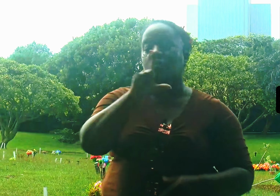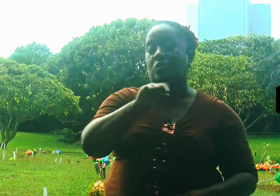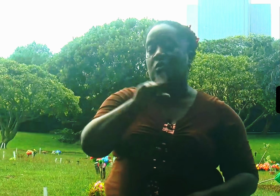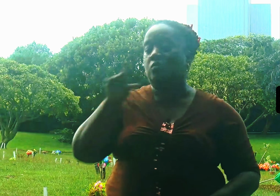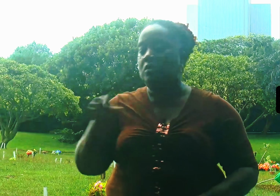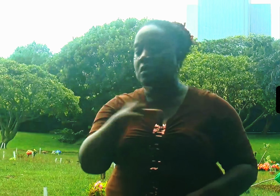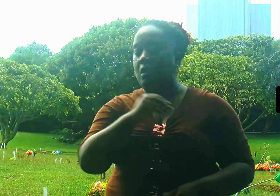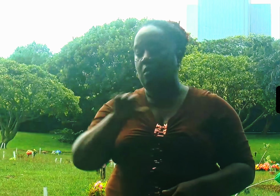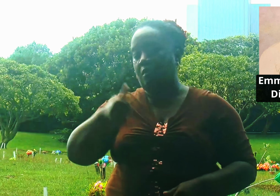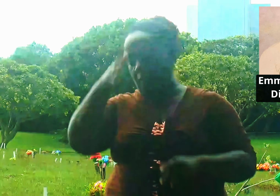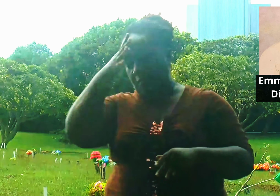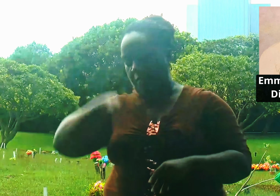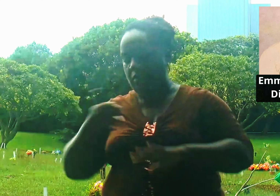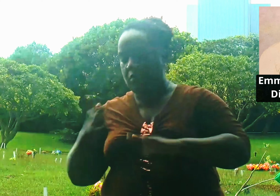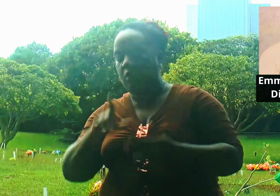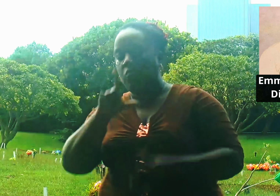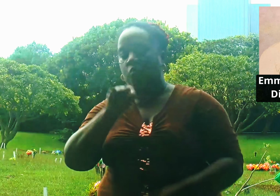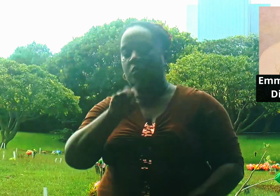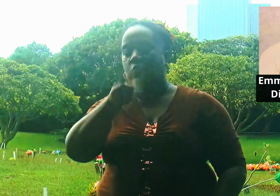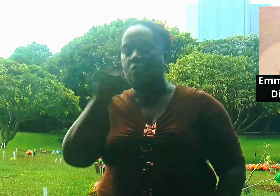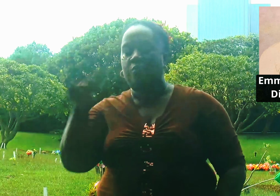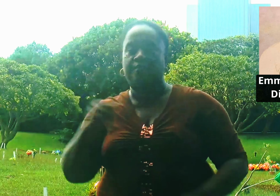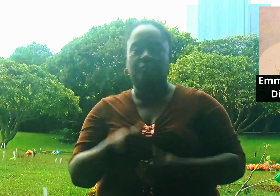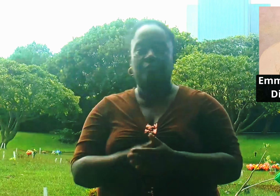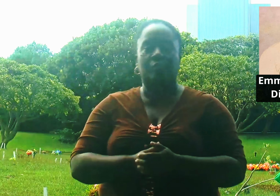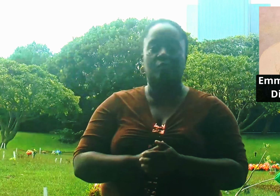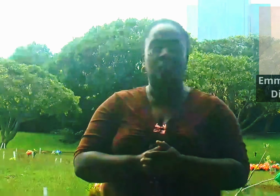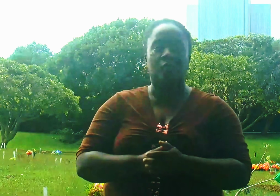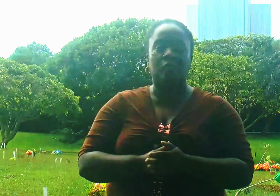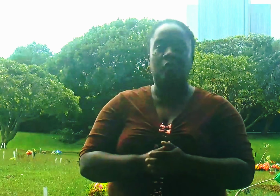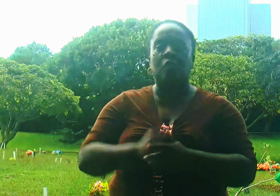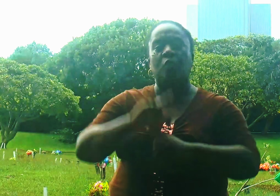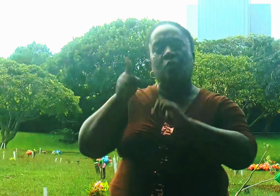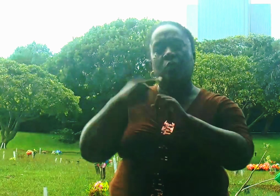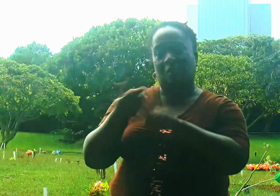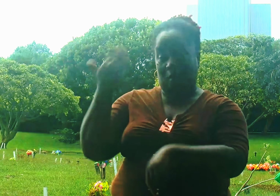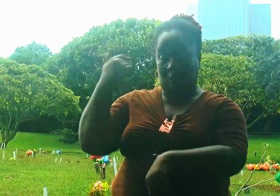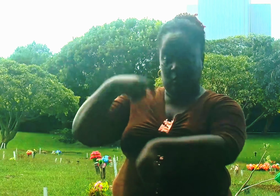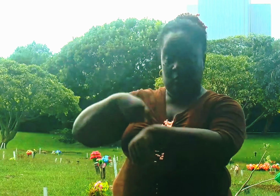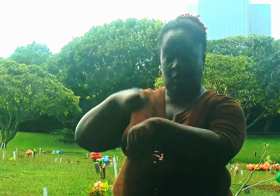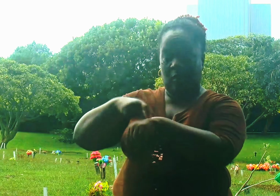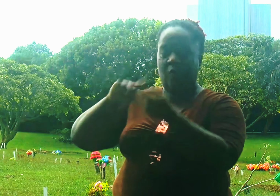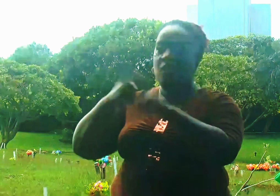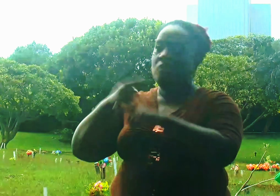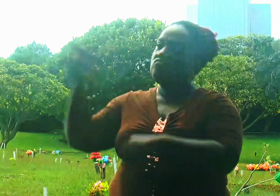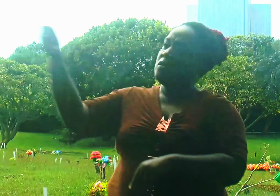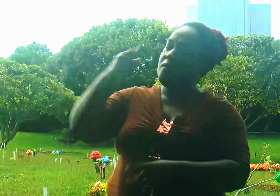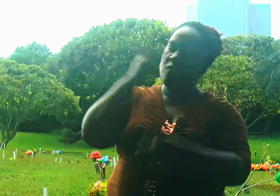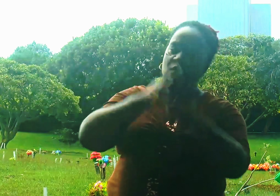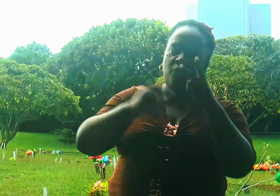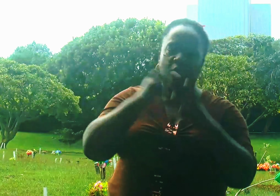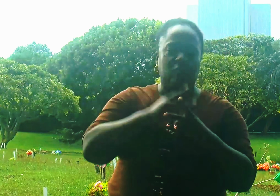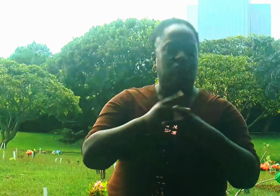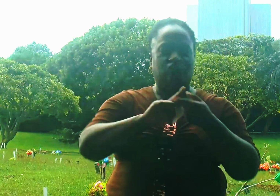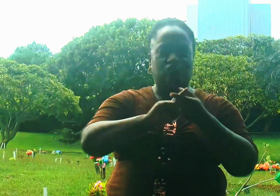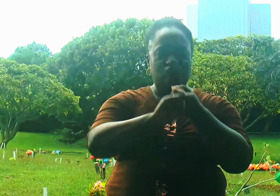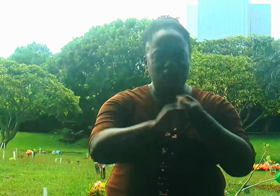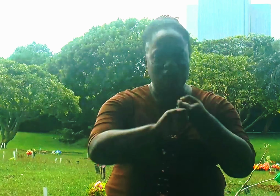2022. When Alvis last visited a couple of years ago, he spent a lot of time with Joseph.